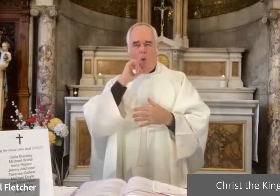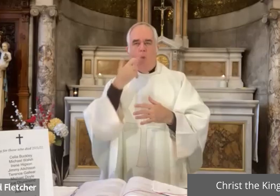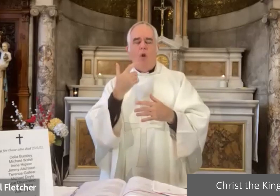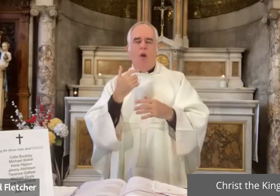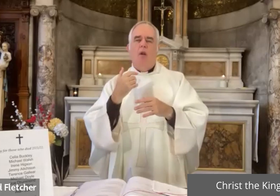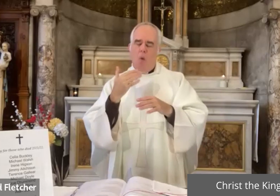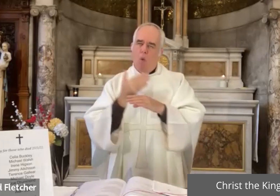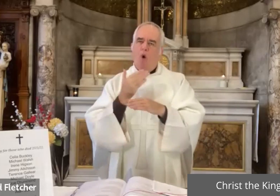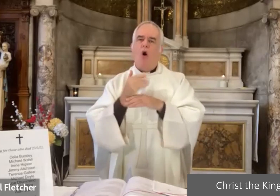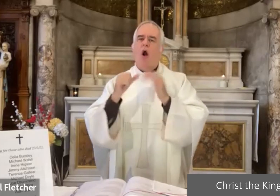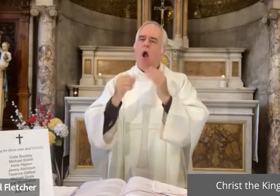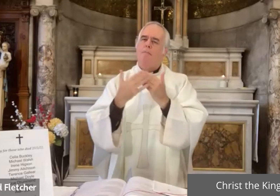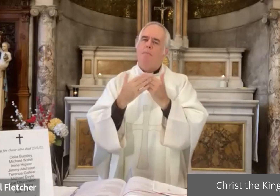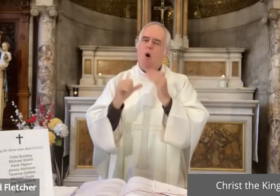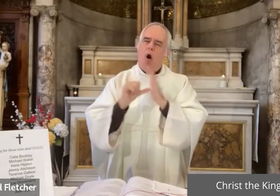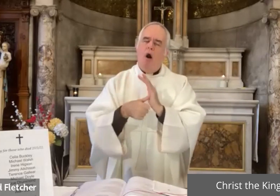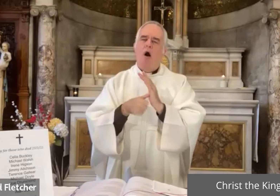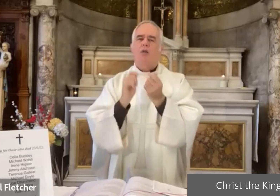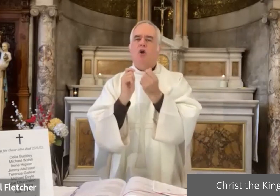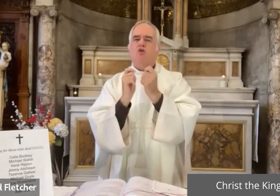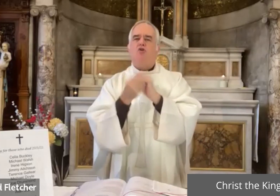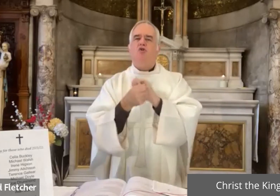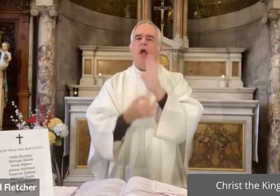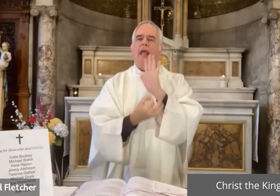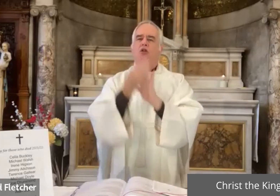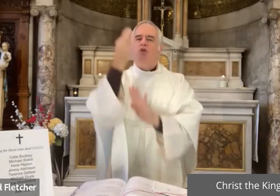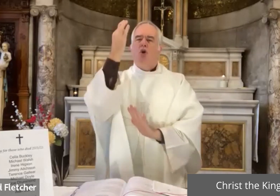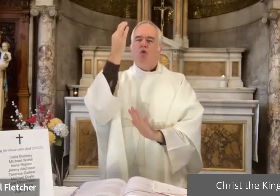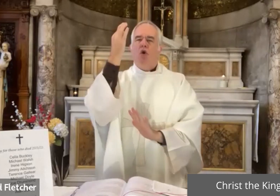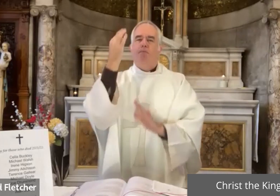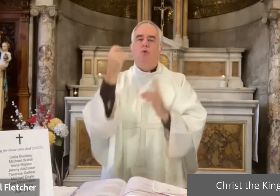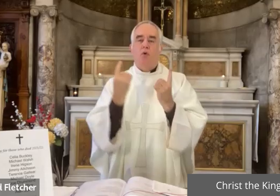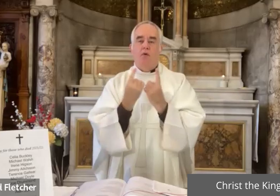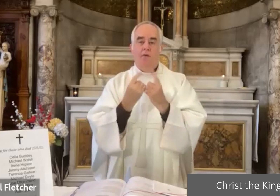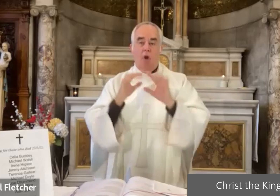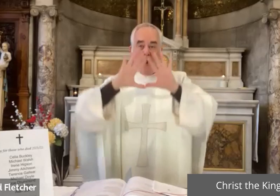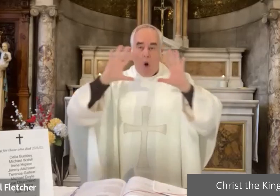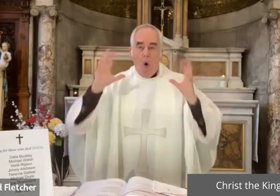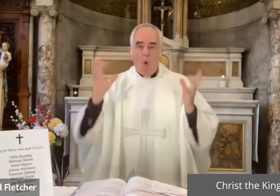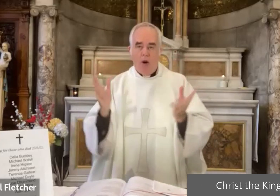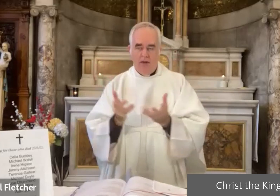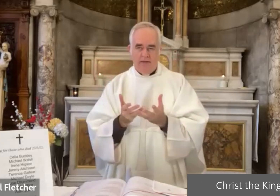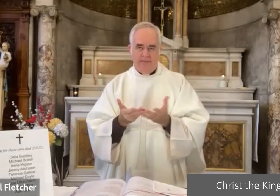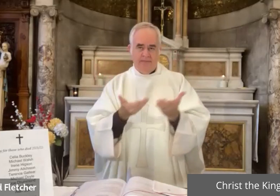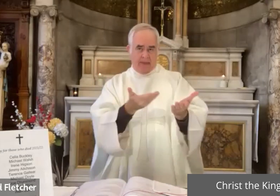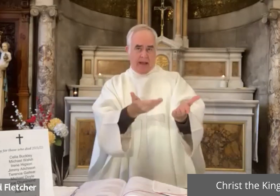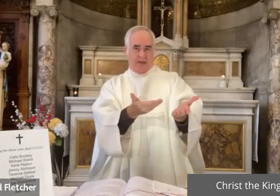COP27, will work more hard to change, to improve our